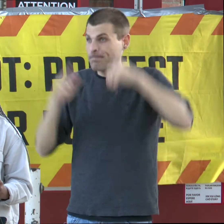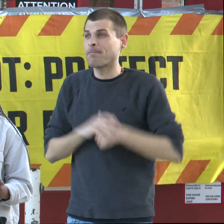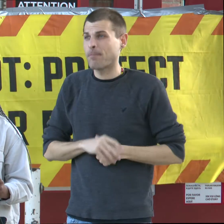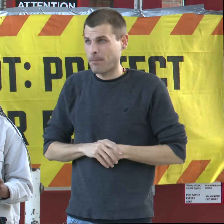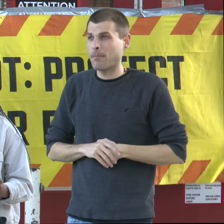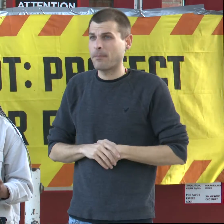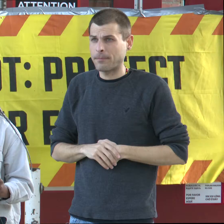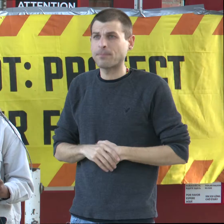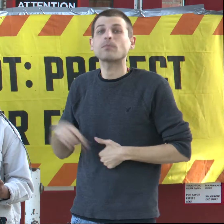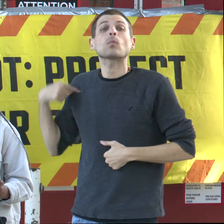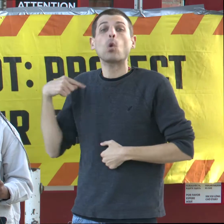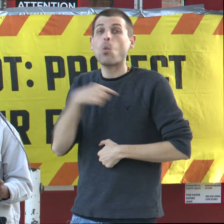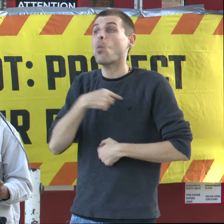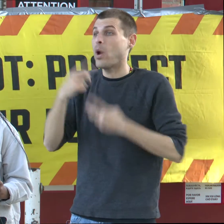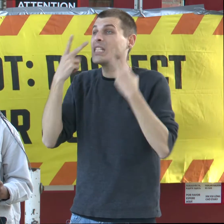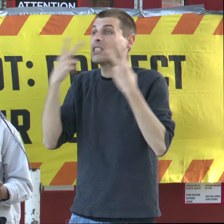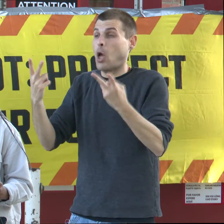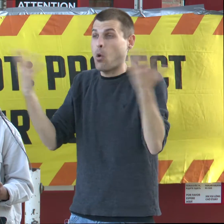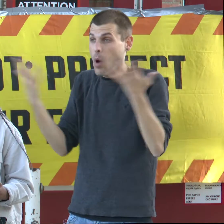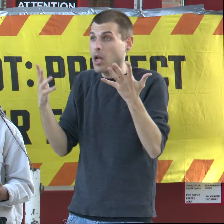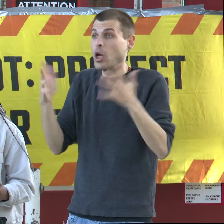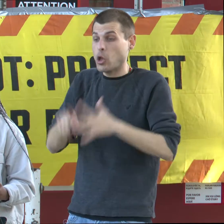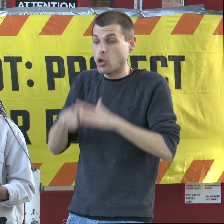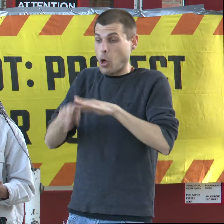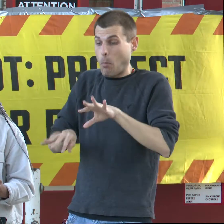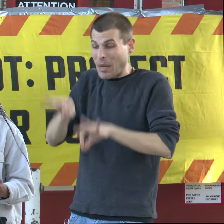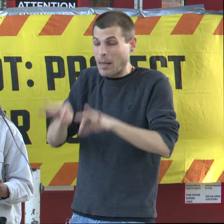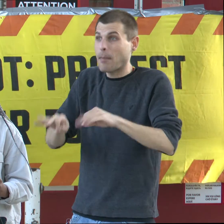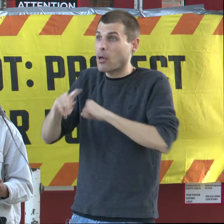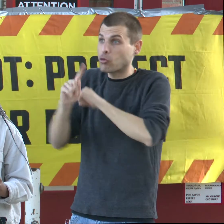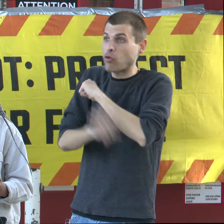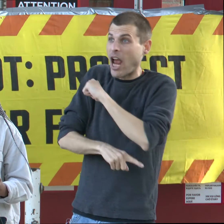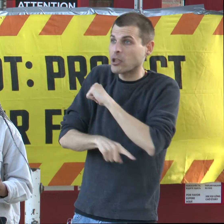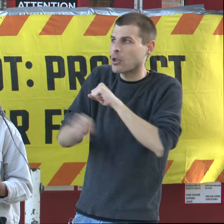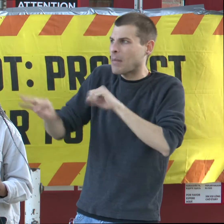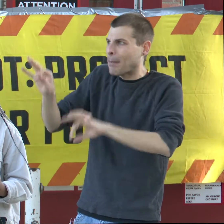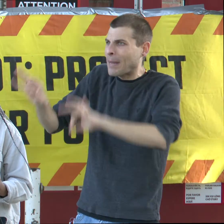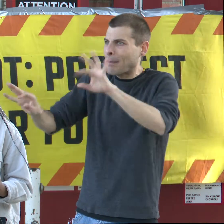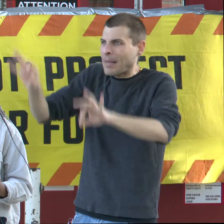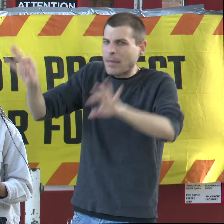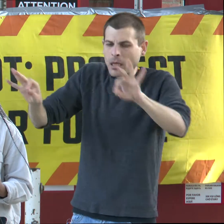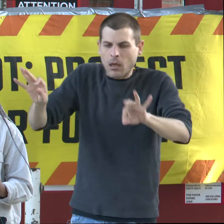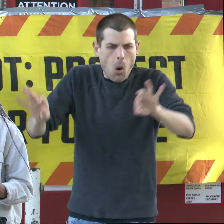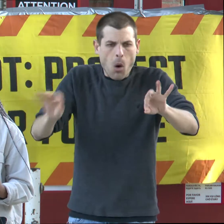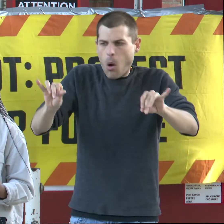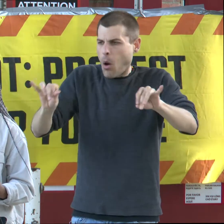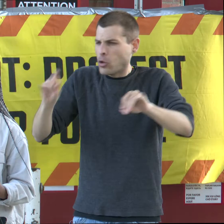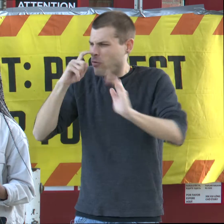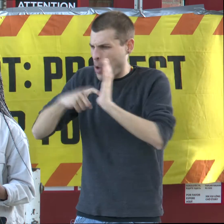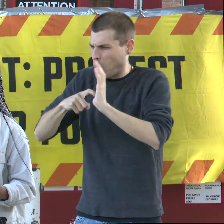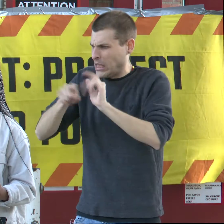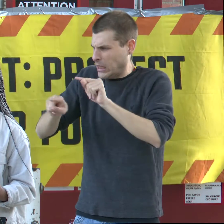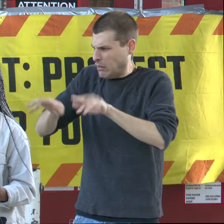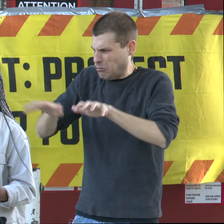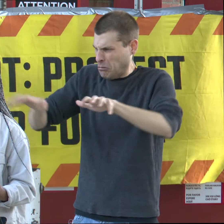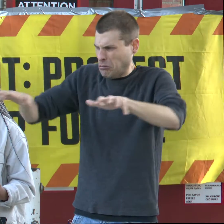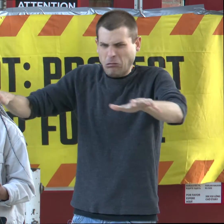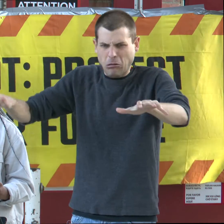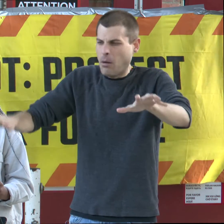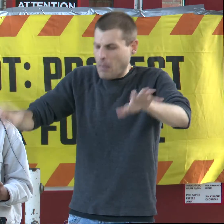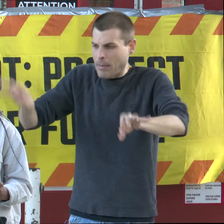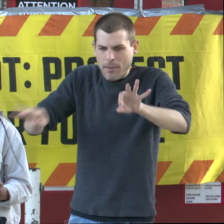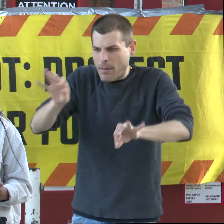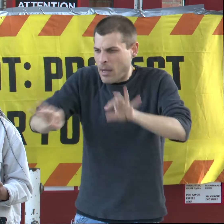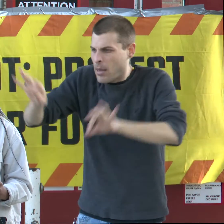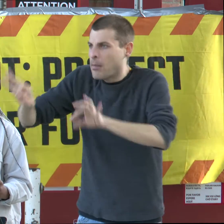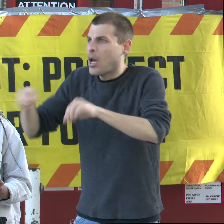Because what we found is that once you start picking up trash, you start to see it everywhere. And it not only turns into something that we can use to gain a sense